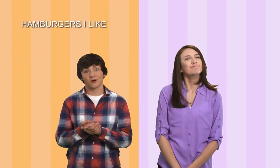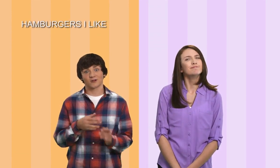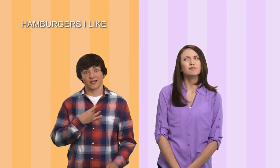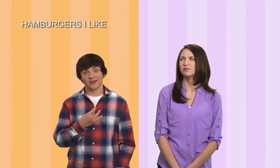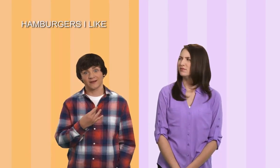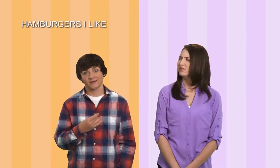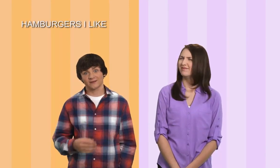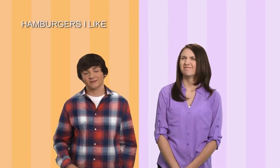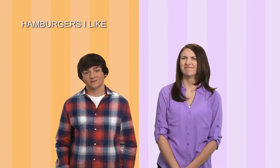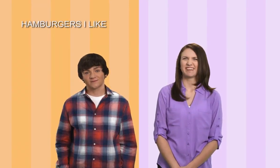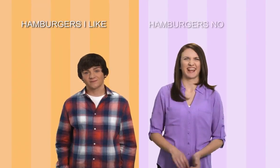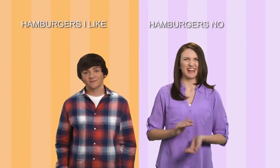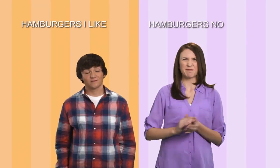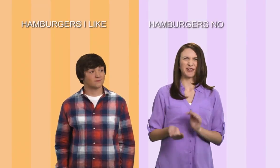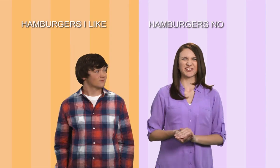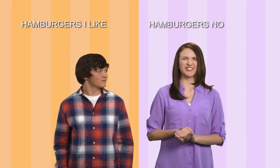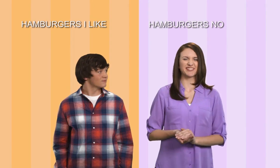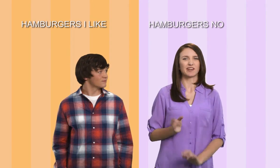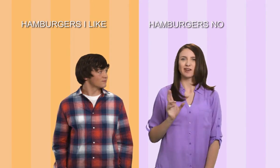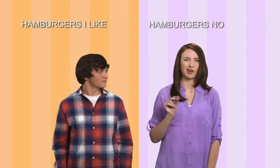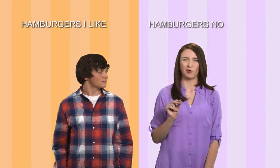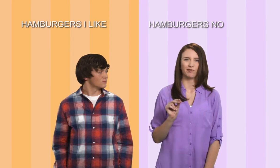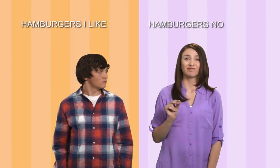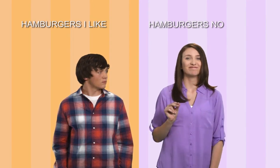Hamburgers like. Hamburgers? No.